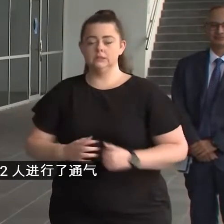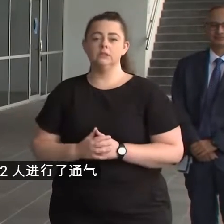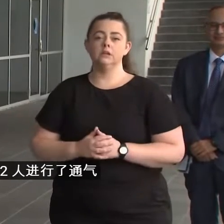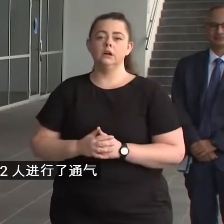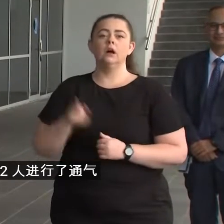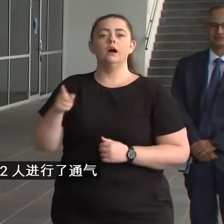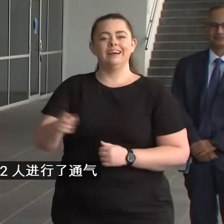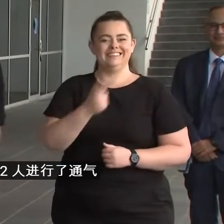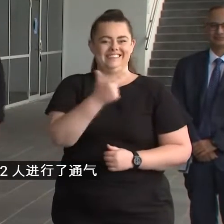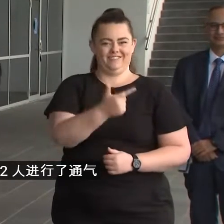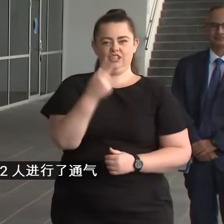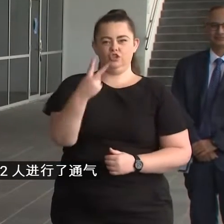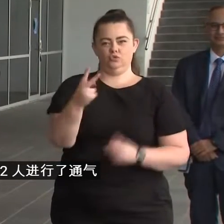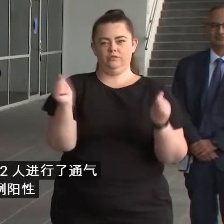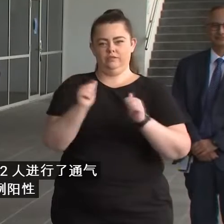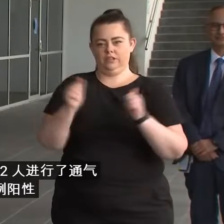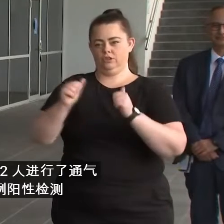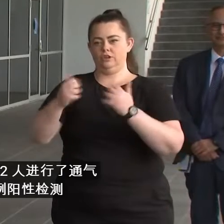We've had